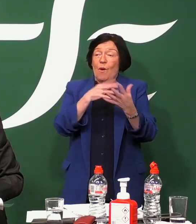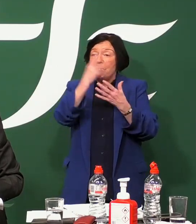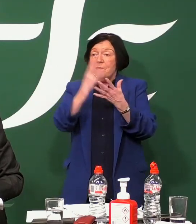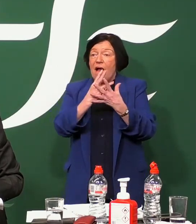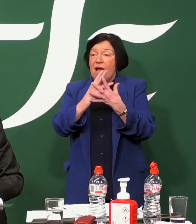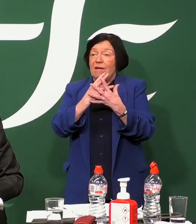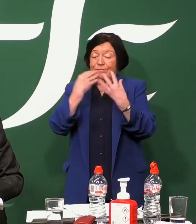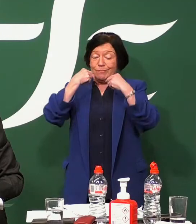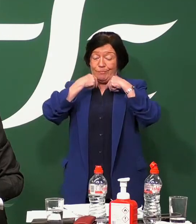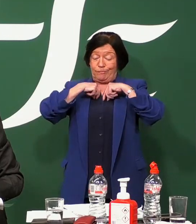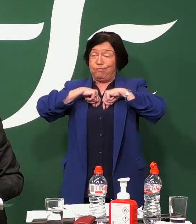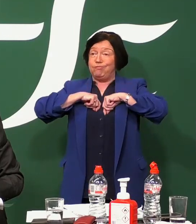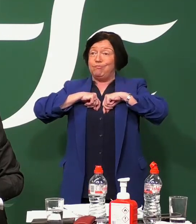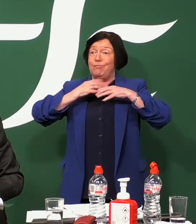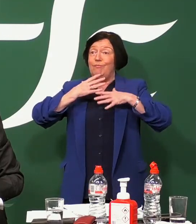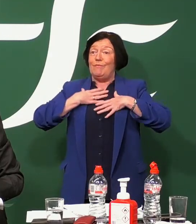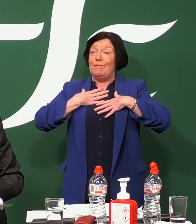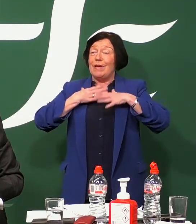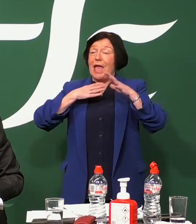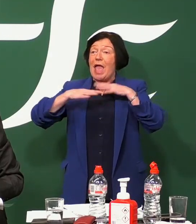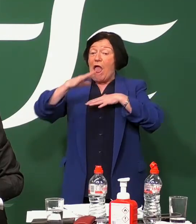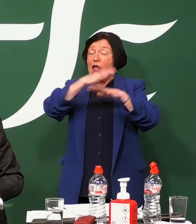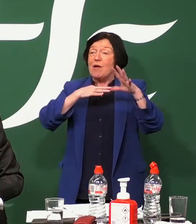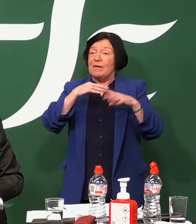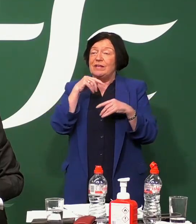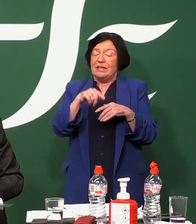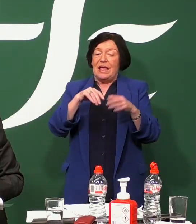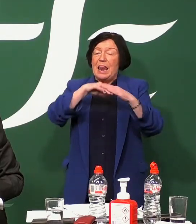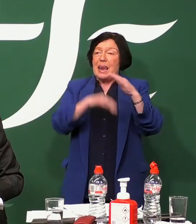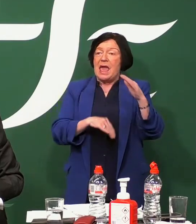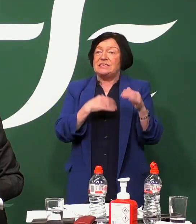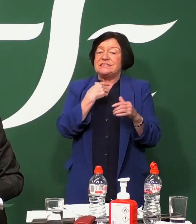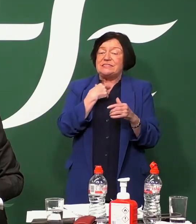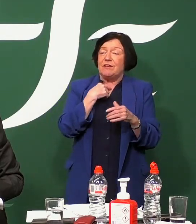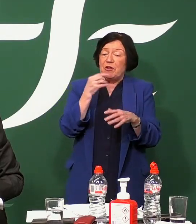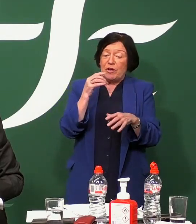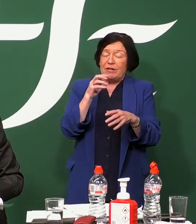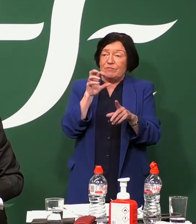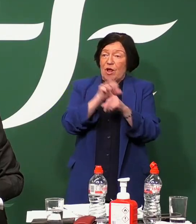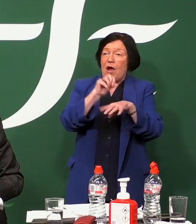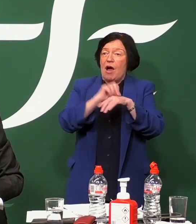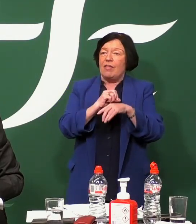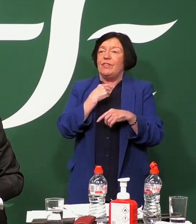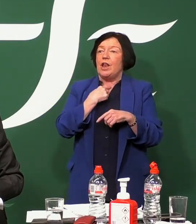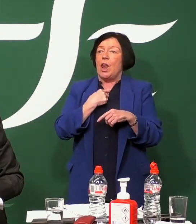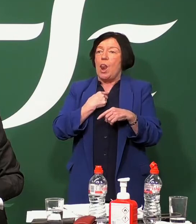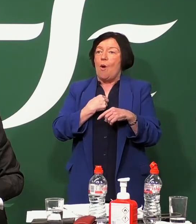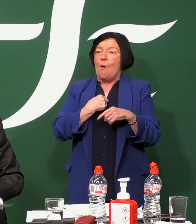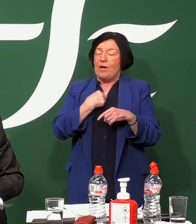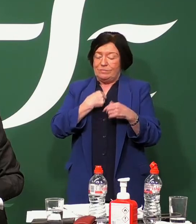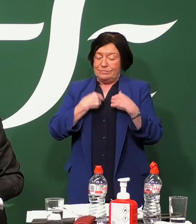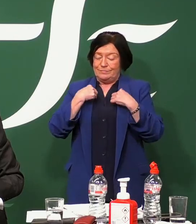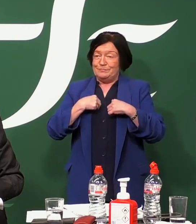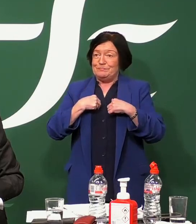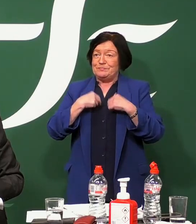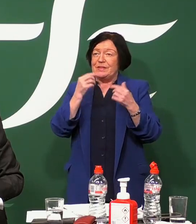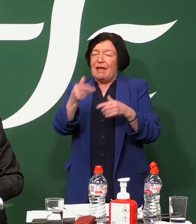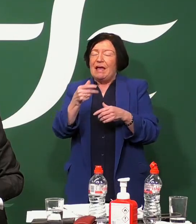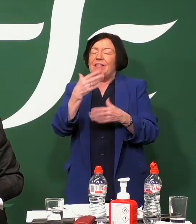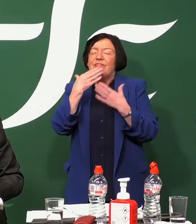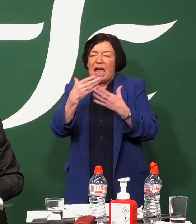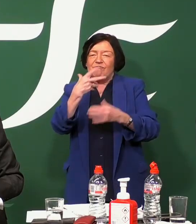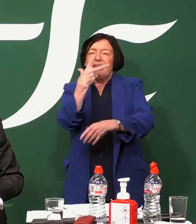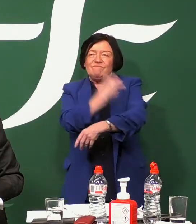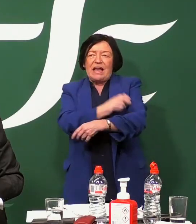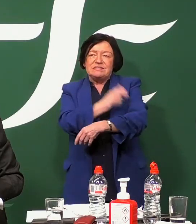it affects, so less what we call trophism or less attraction than perhaps to the lower airway. And thankfully, vaccinations